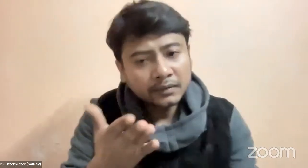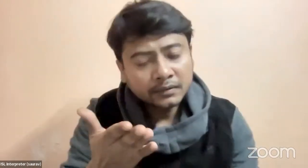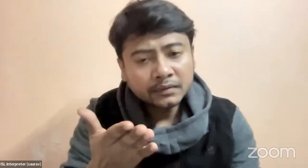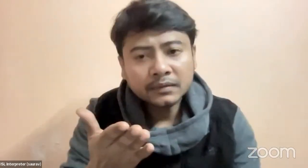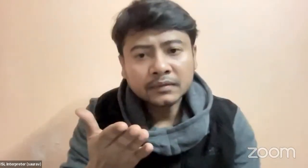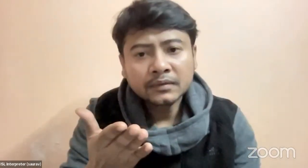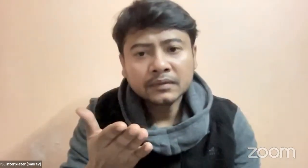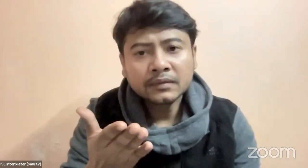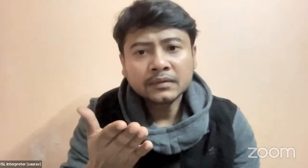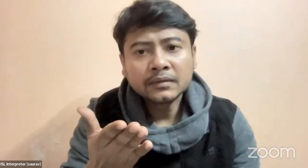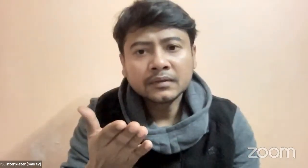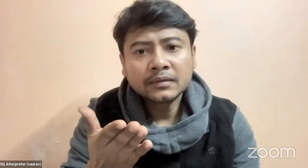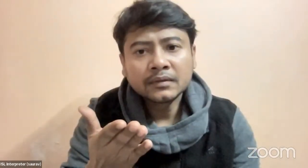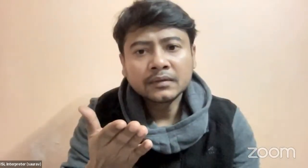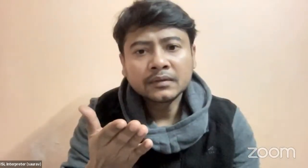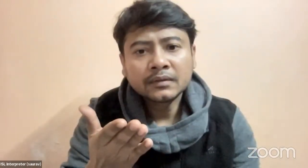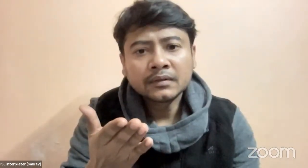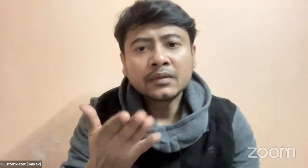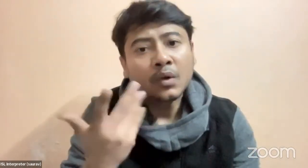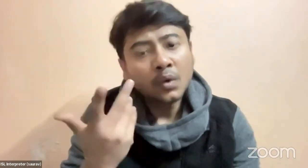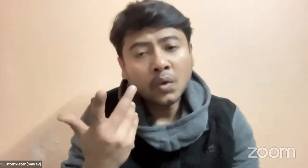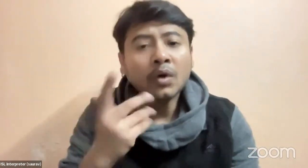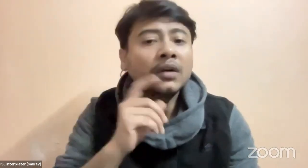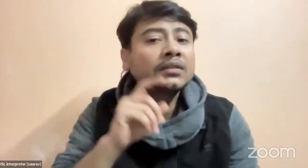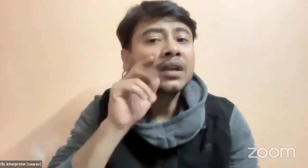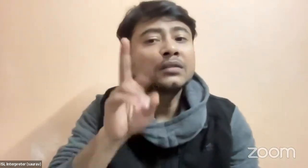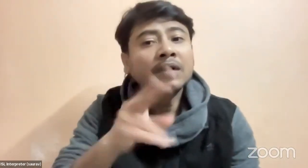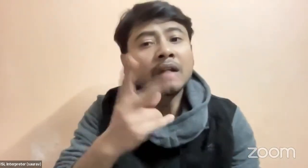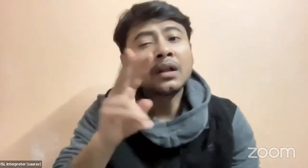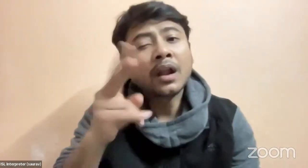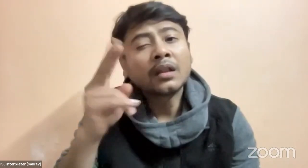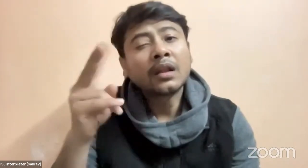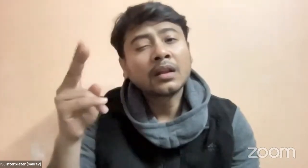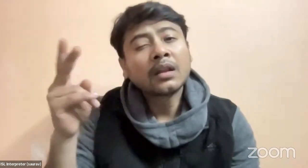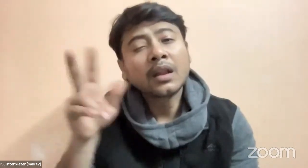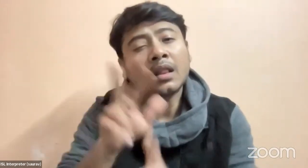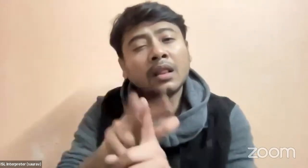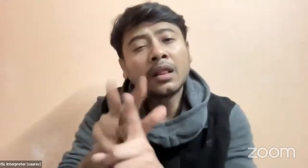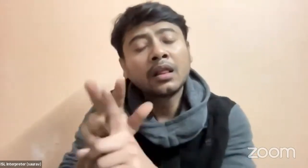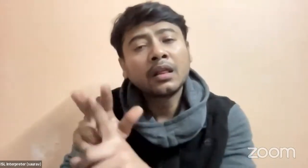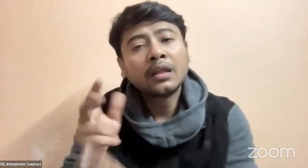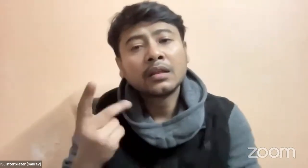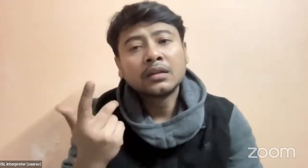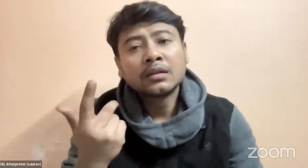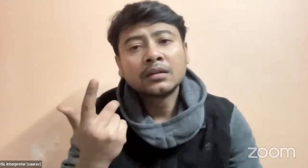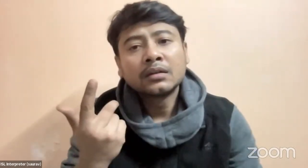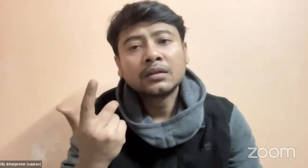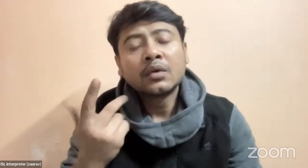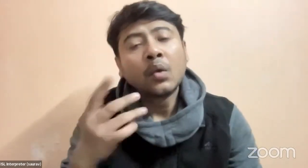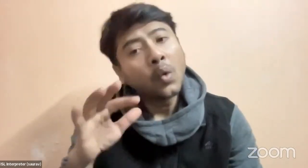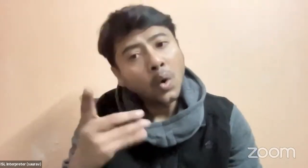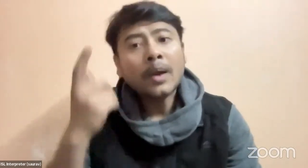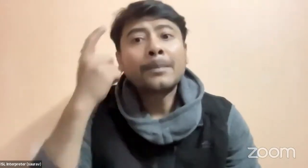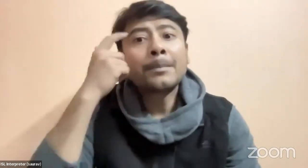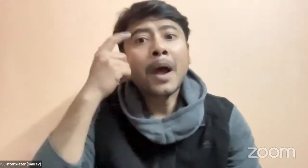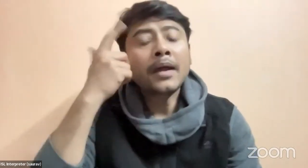or when they are doing illicit sexual activities, when they are always engaged in thinking or doing